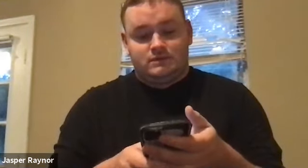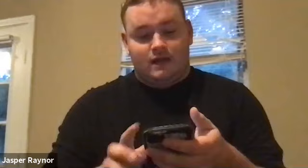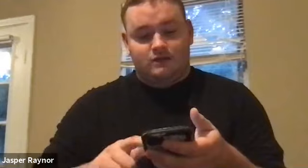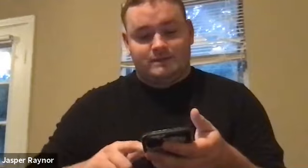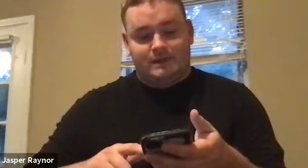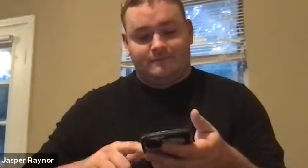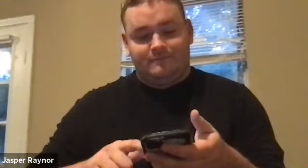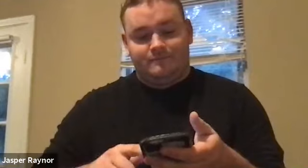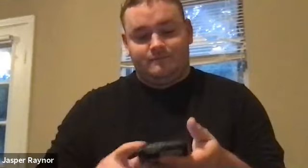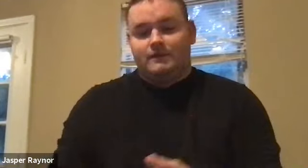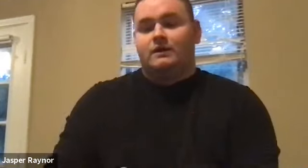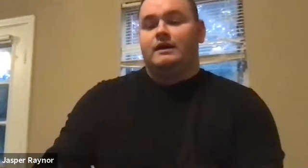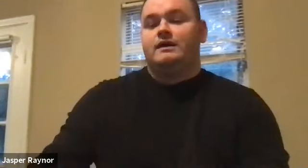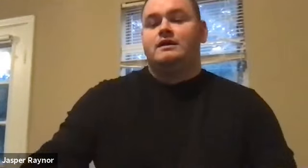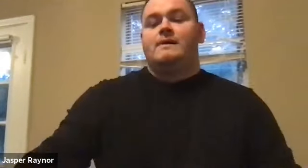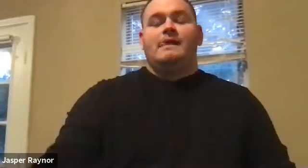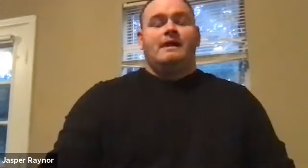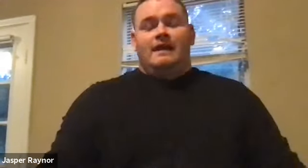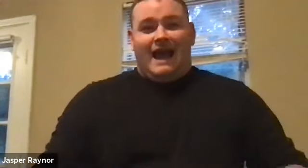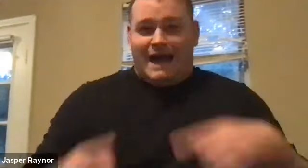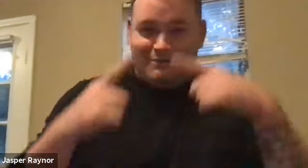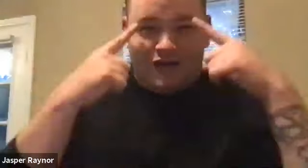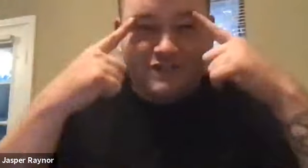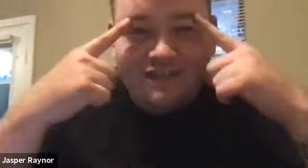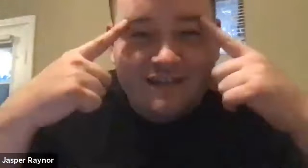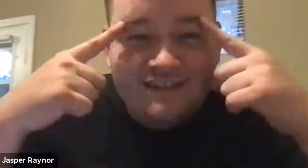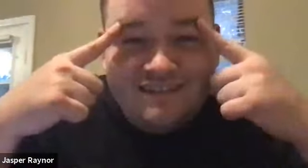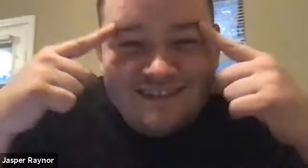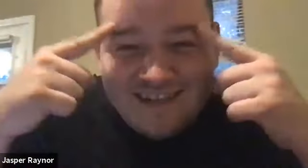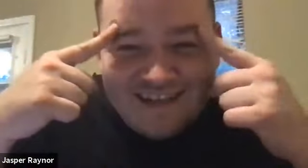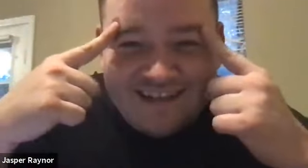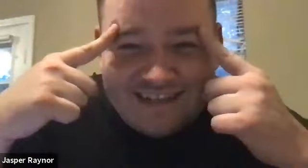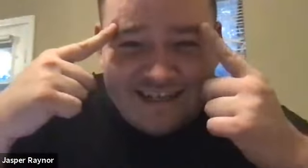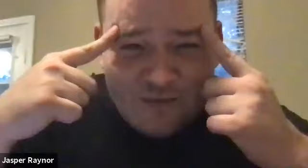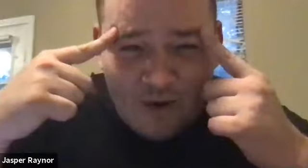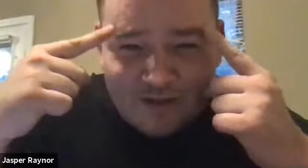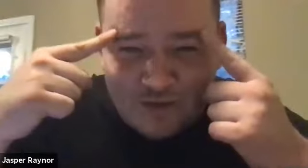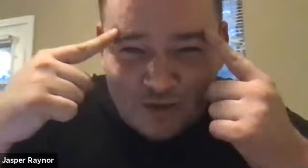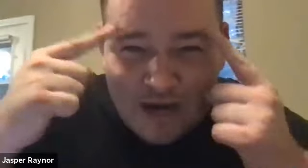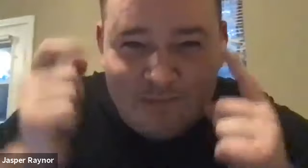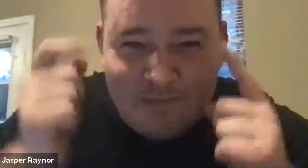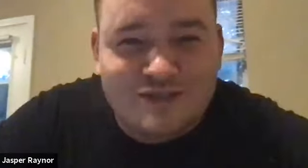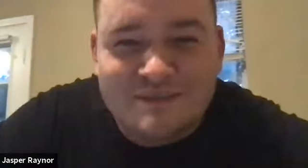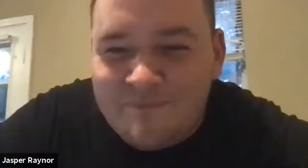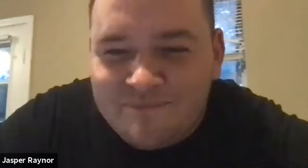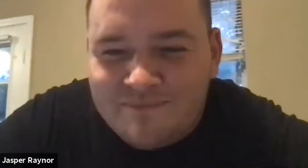I lost my spot. All right. Eyebrows. Can you all control your eyebrows?